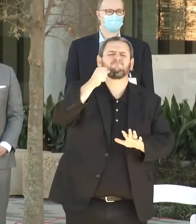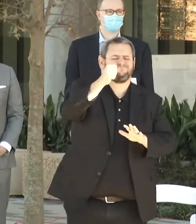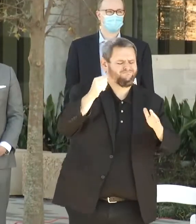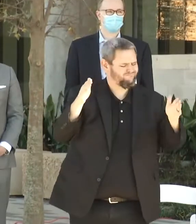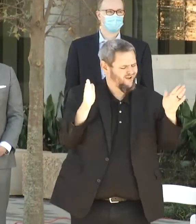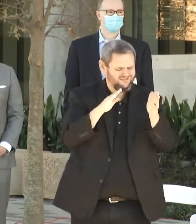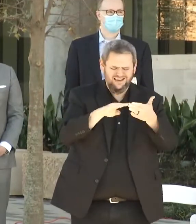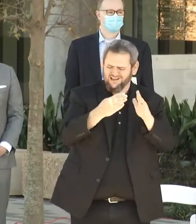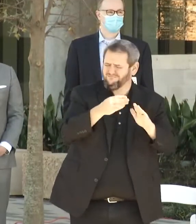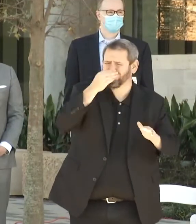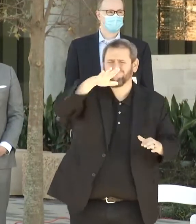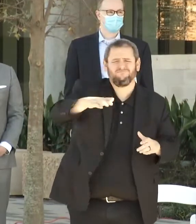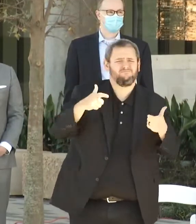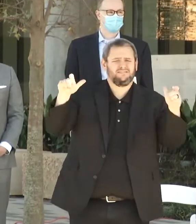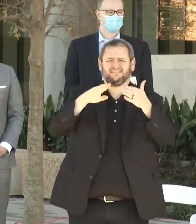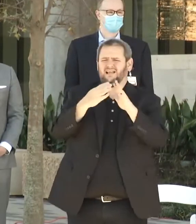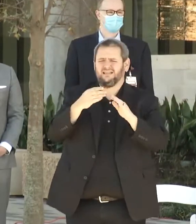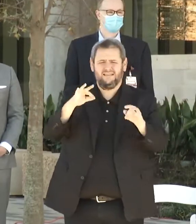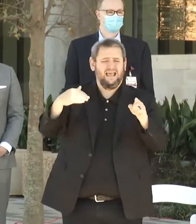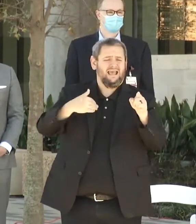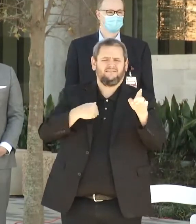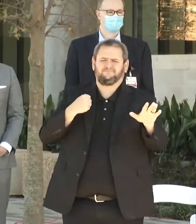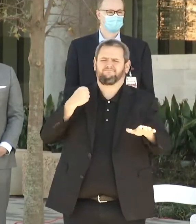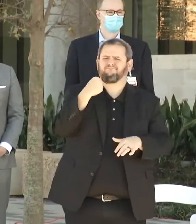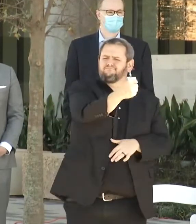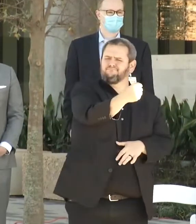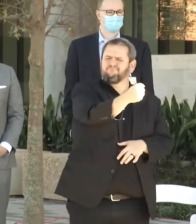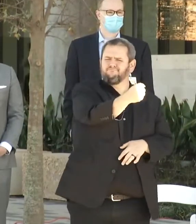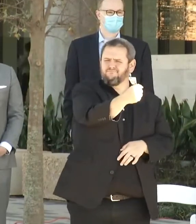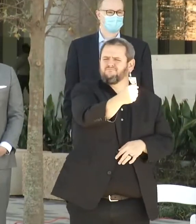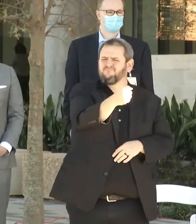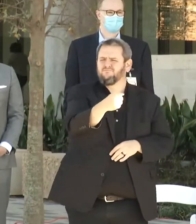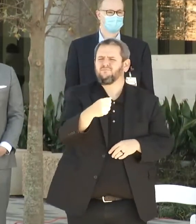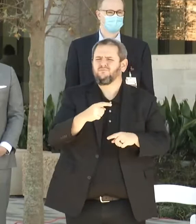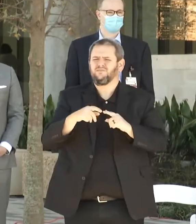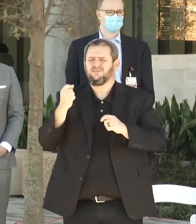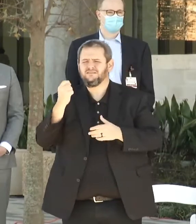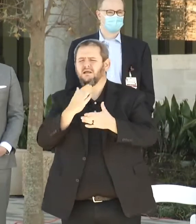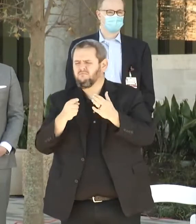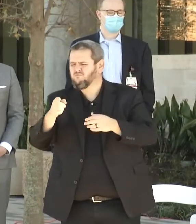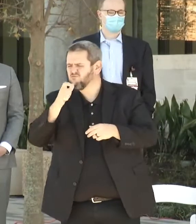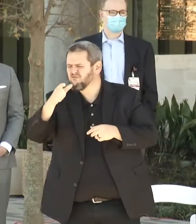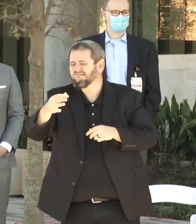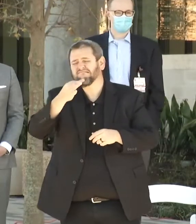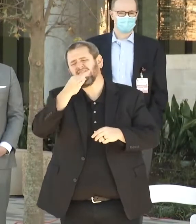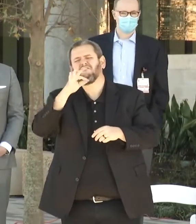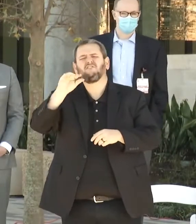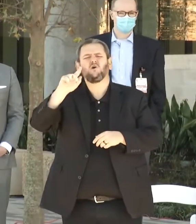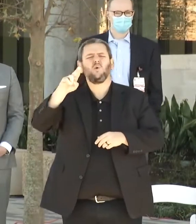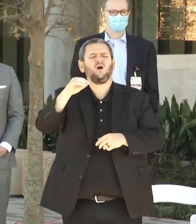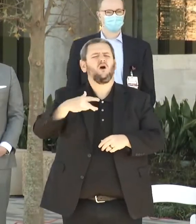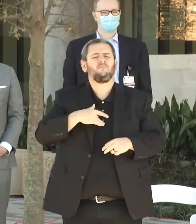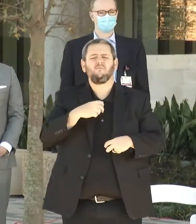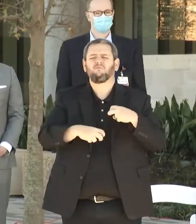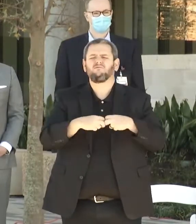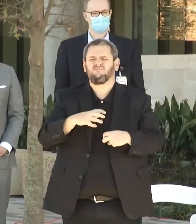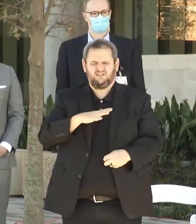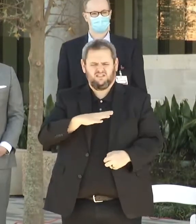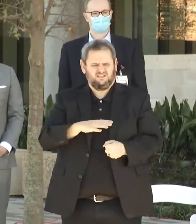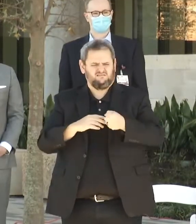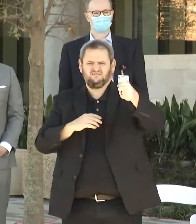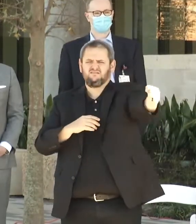ill patients be able to do so in order that our advanced hospitals with quaternary care,